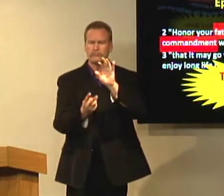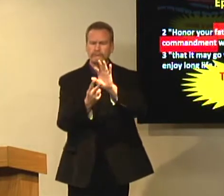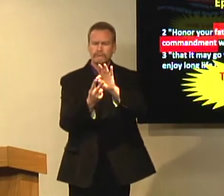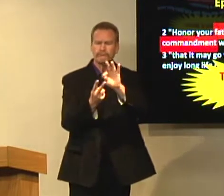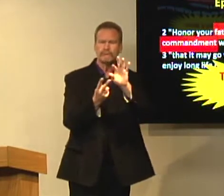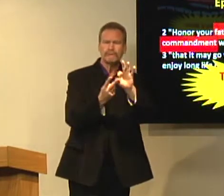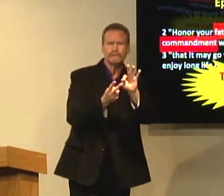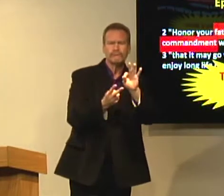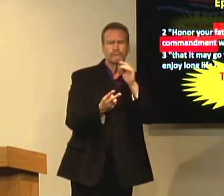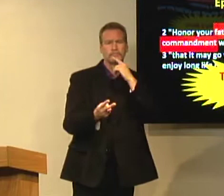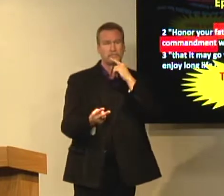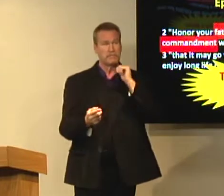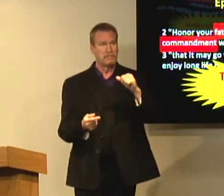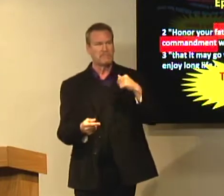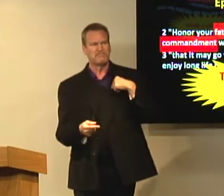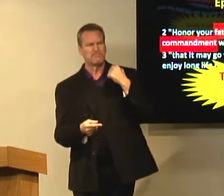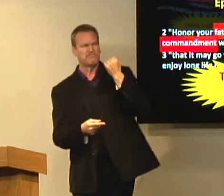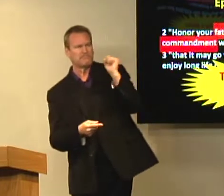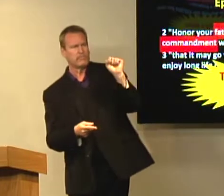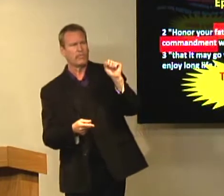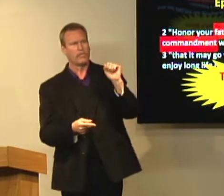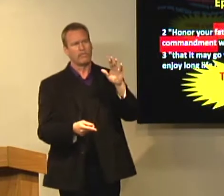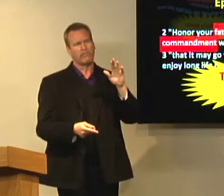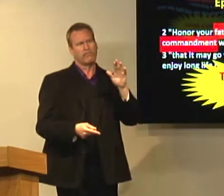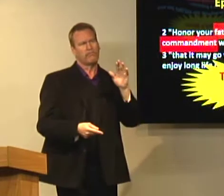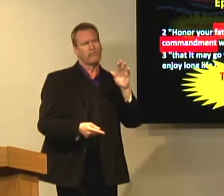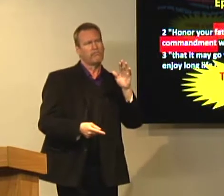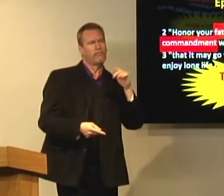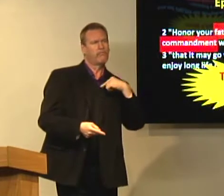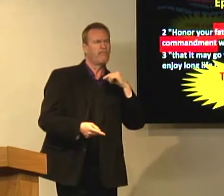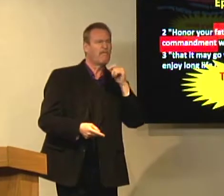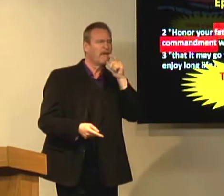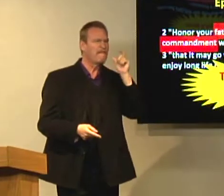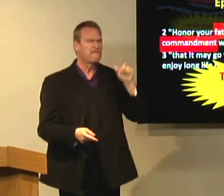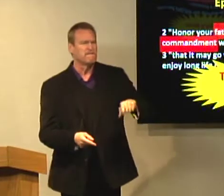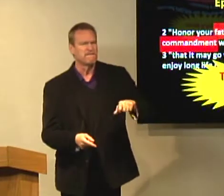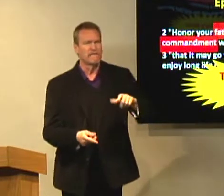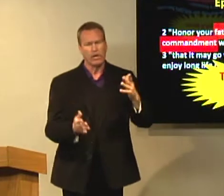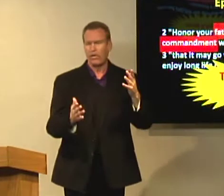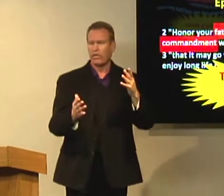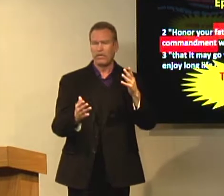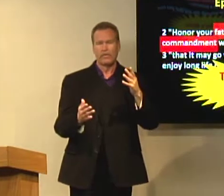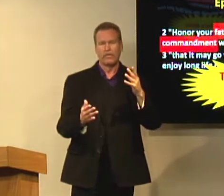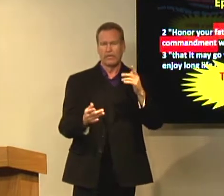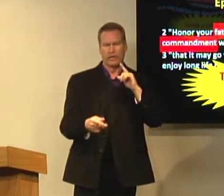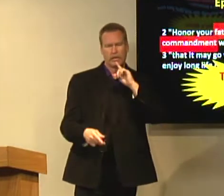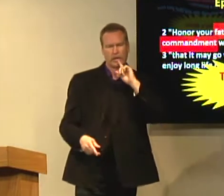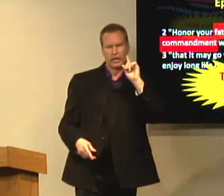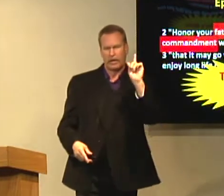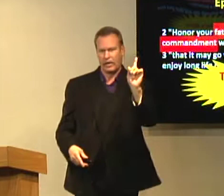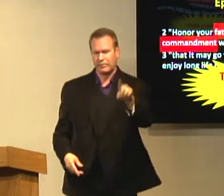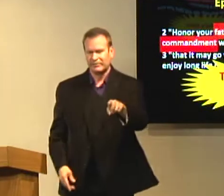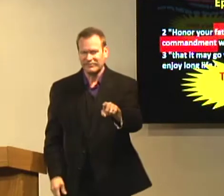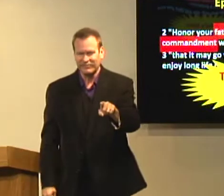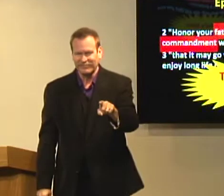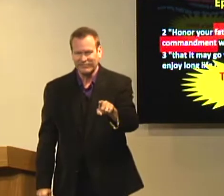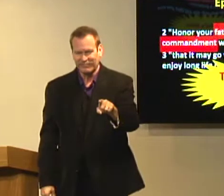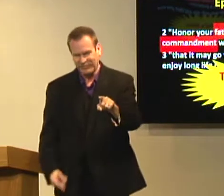This is not an option from God, like I can rebel against my parents or I can obey them. This is a